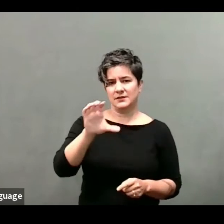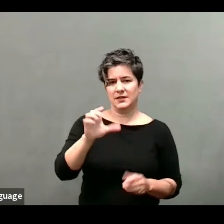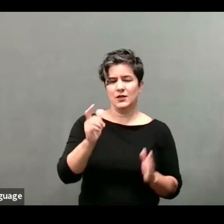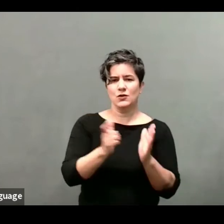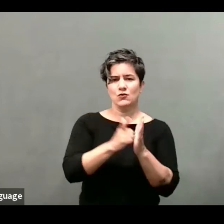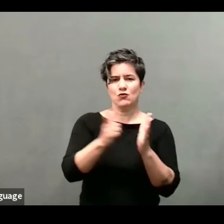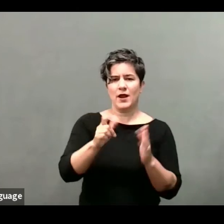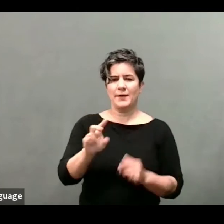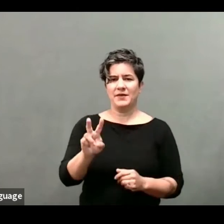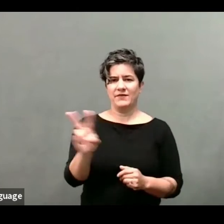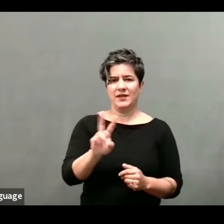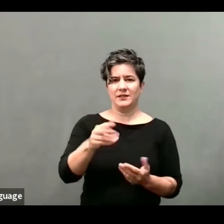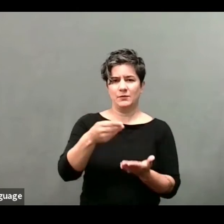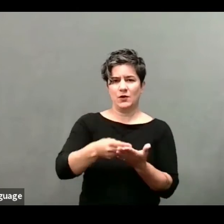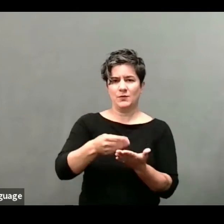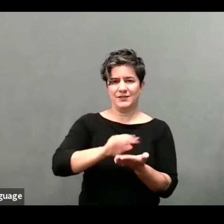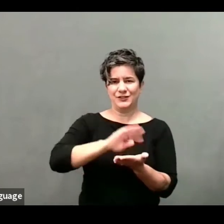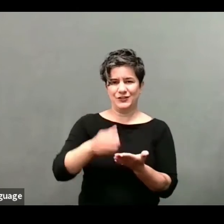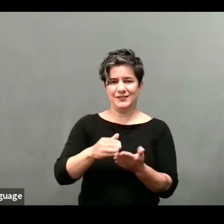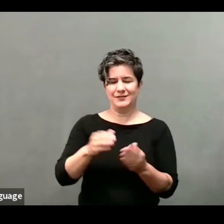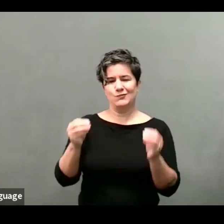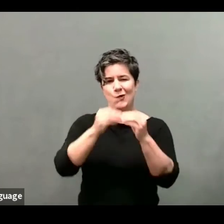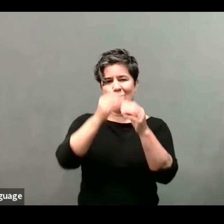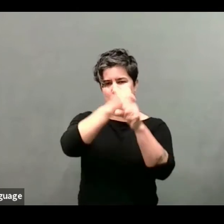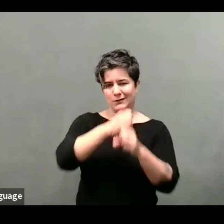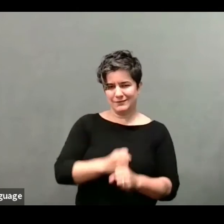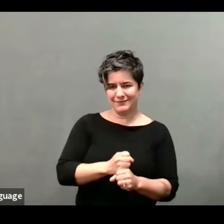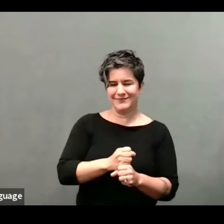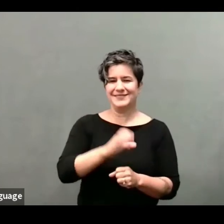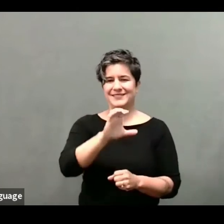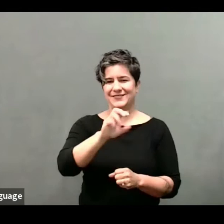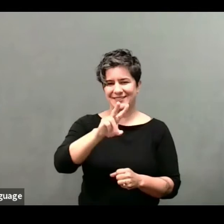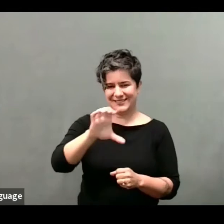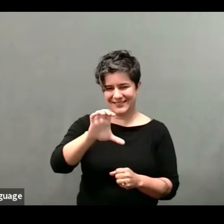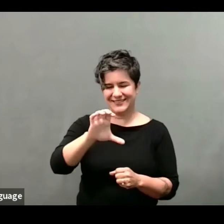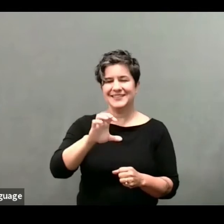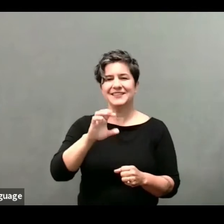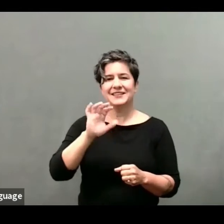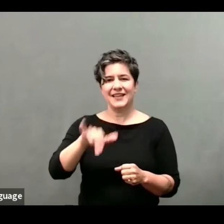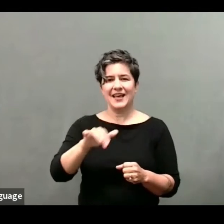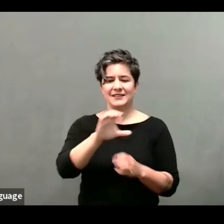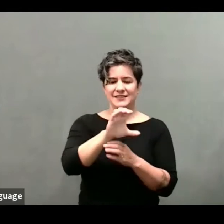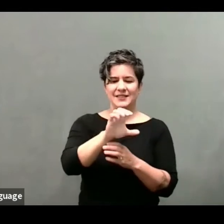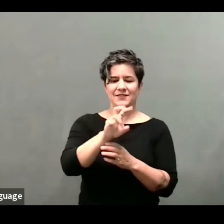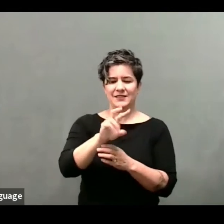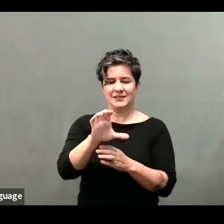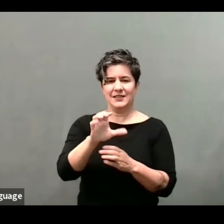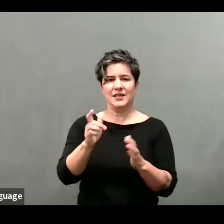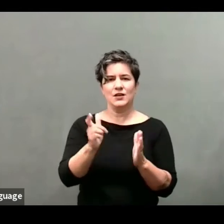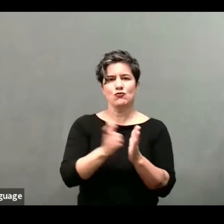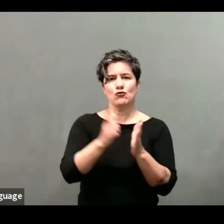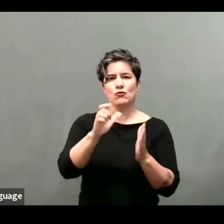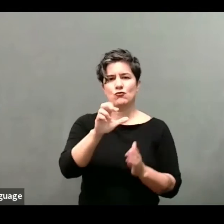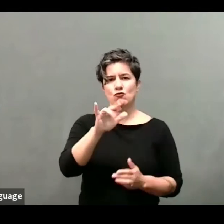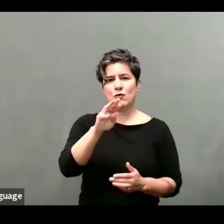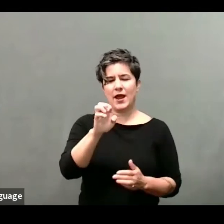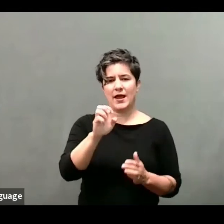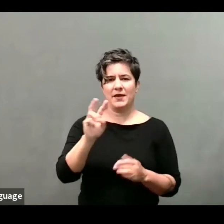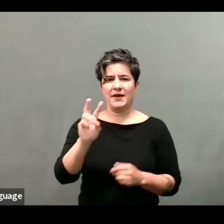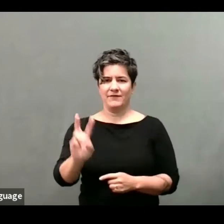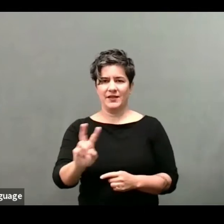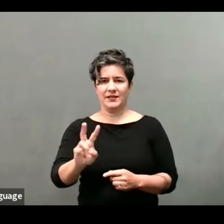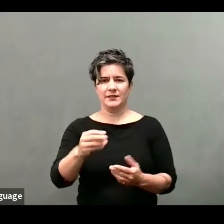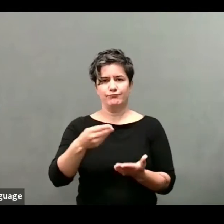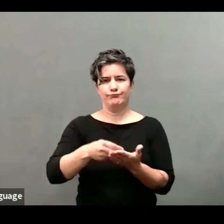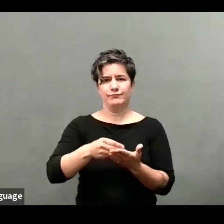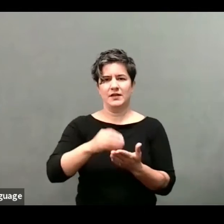And this is not something we put on your alphabet soup slide, but that's what CVC stands for, is Crime Victims Compensation. And we're going to